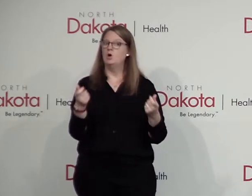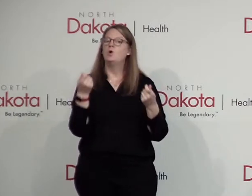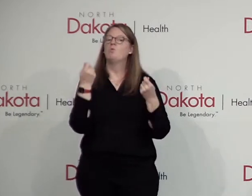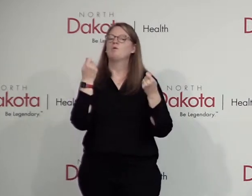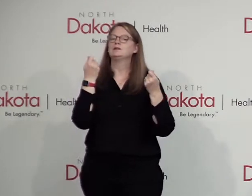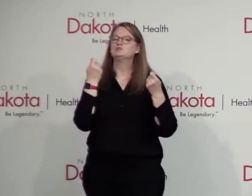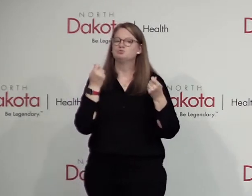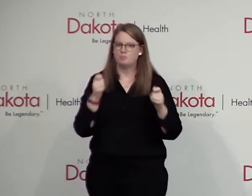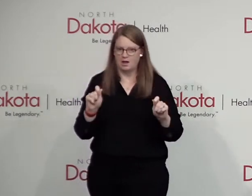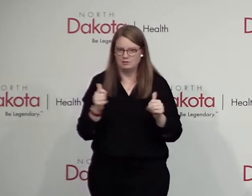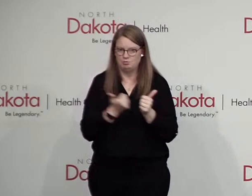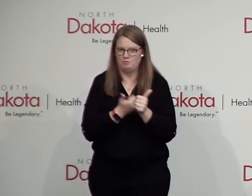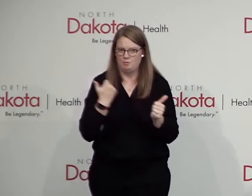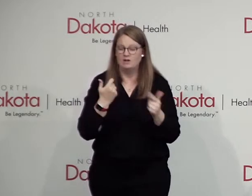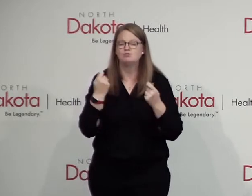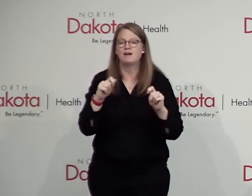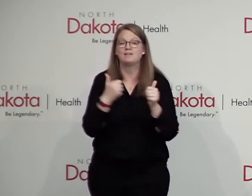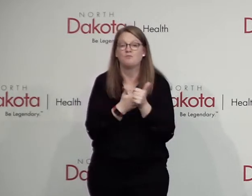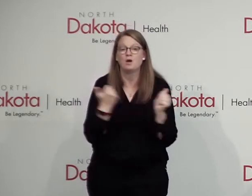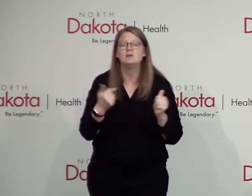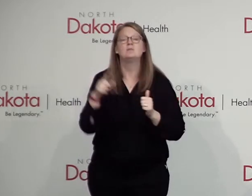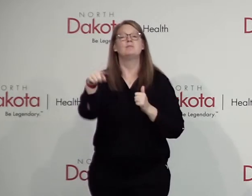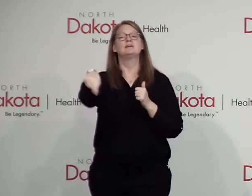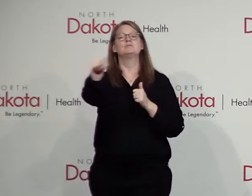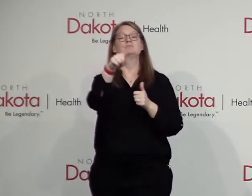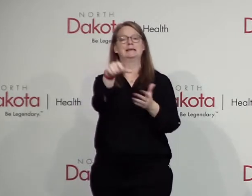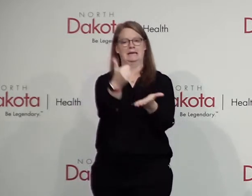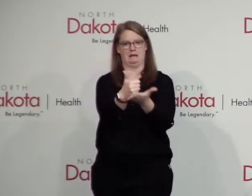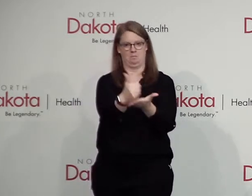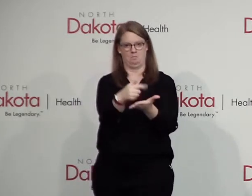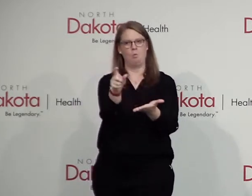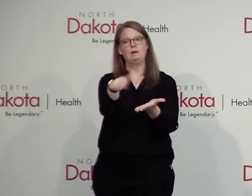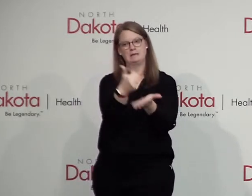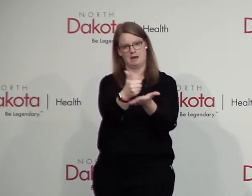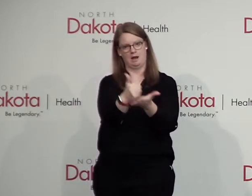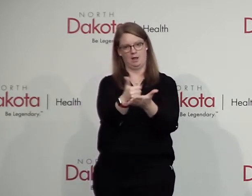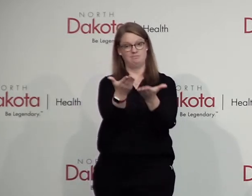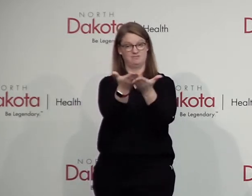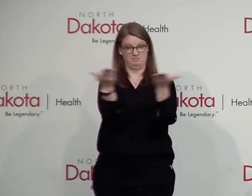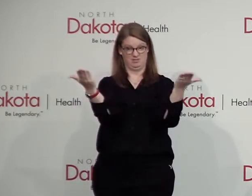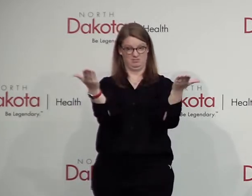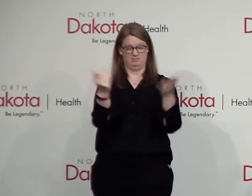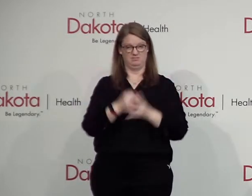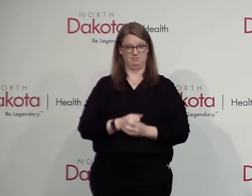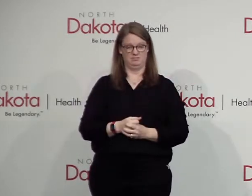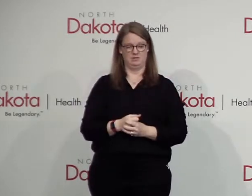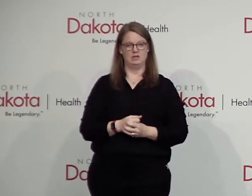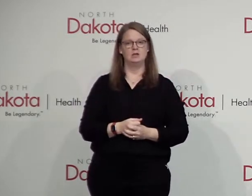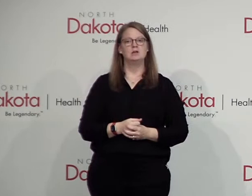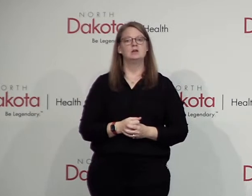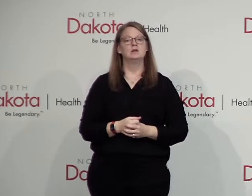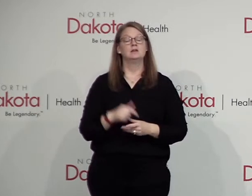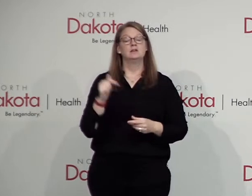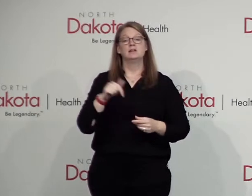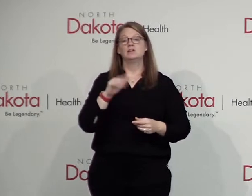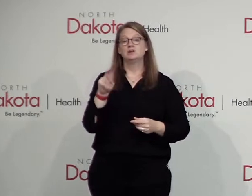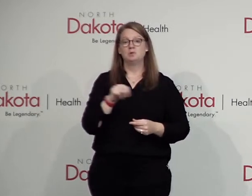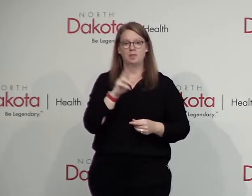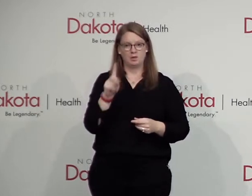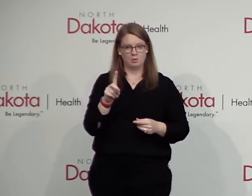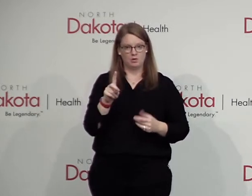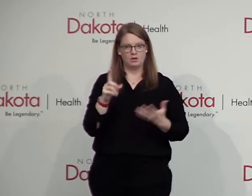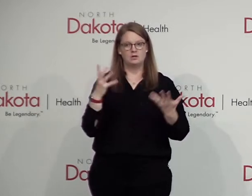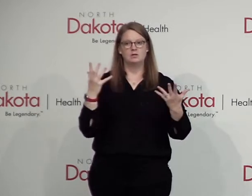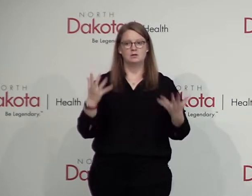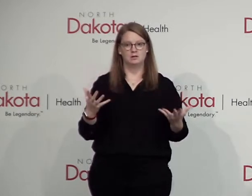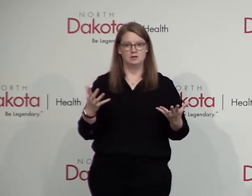But we just need everybody to help us do our job in the best way possible. In North Dakota, we will do